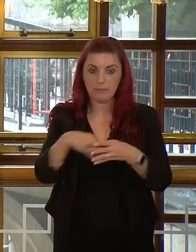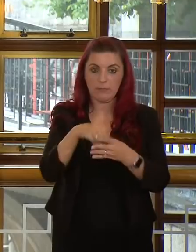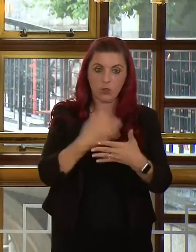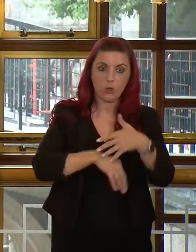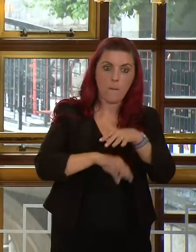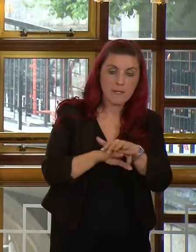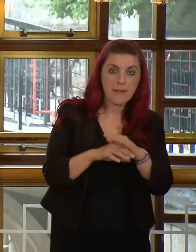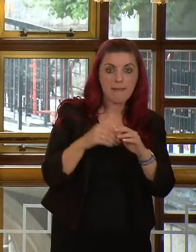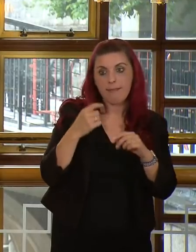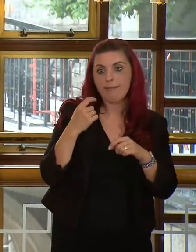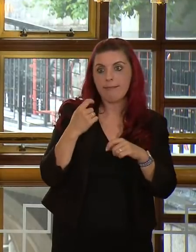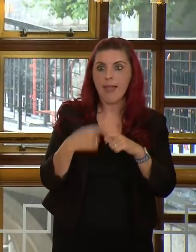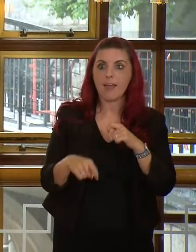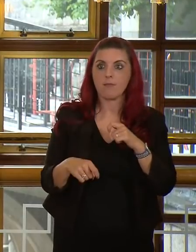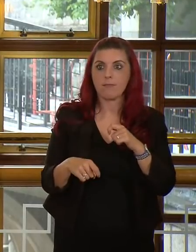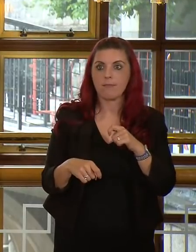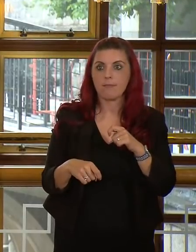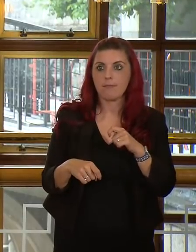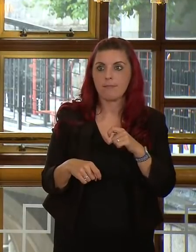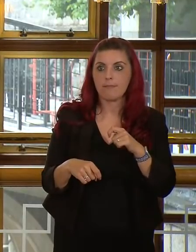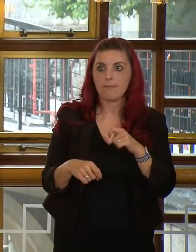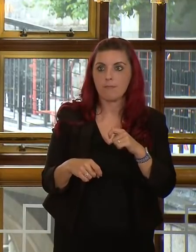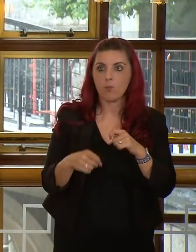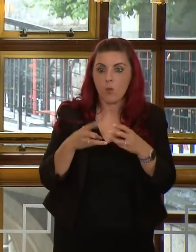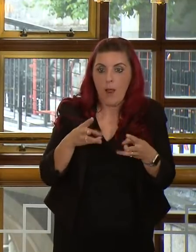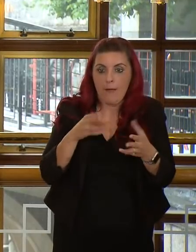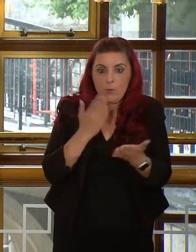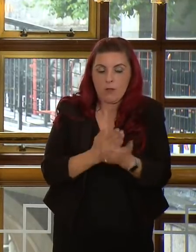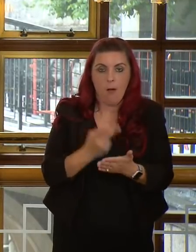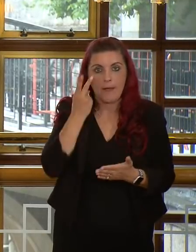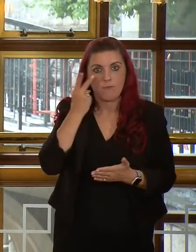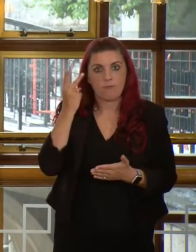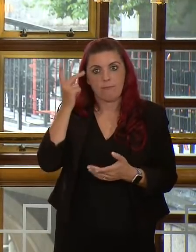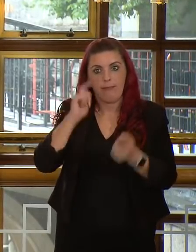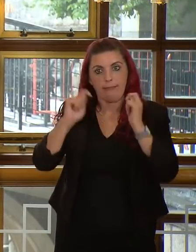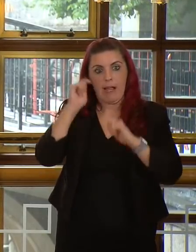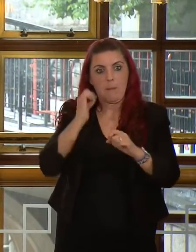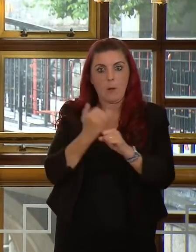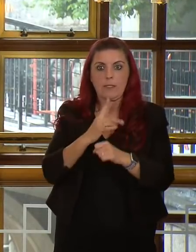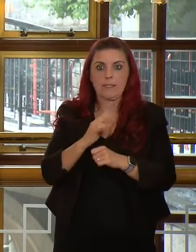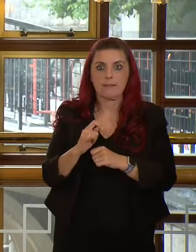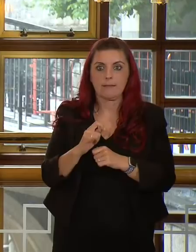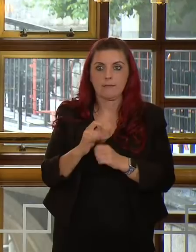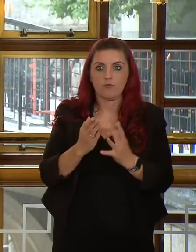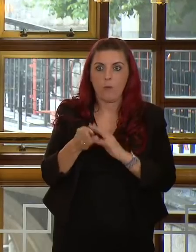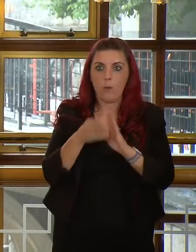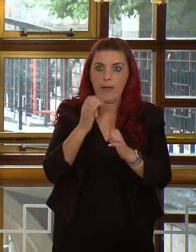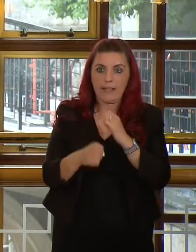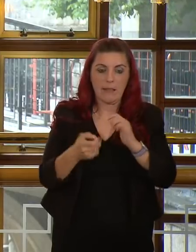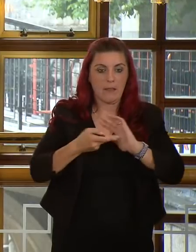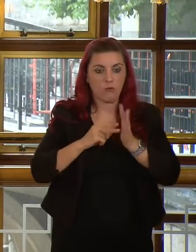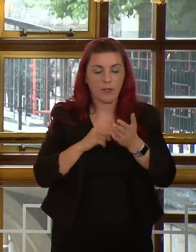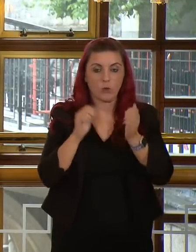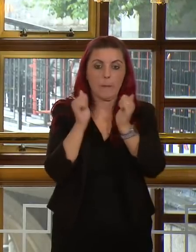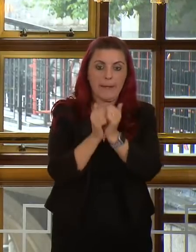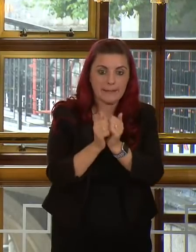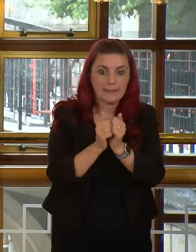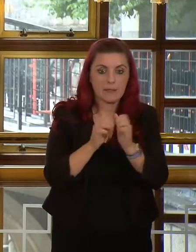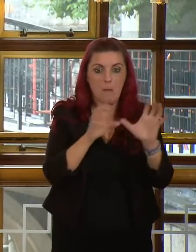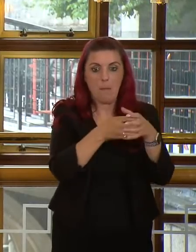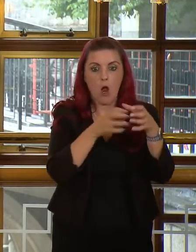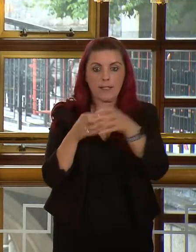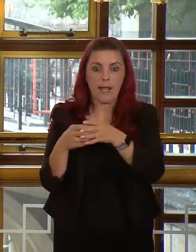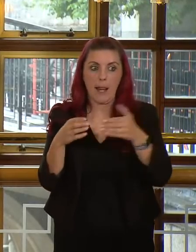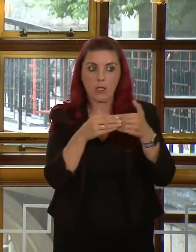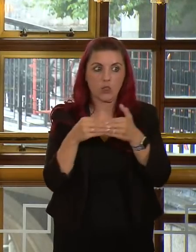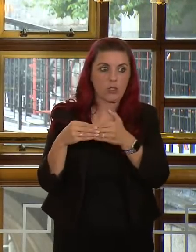programme for government, I'll reflect on that over the weekend and arrange to meet the party leaders if they're willing to meet me